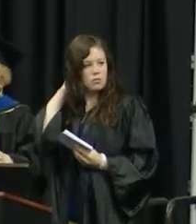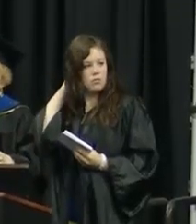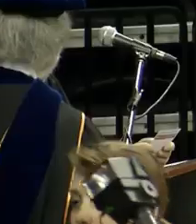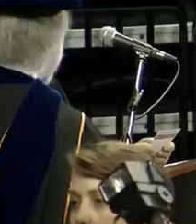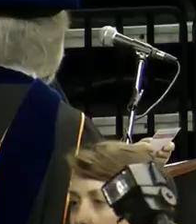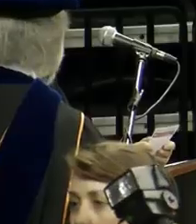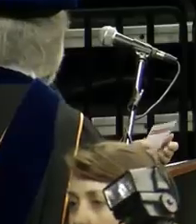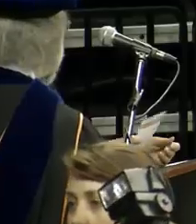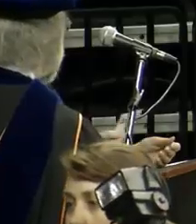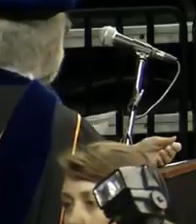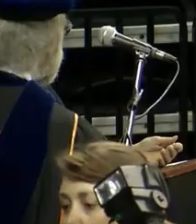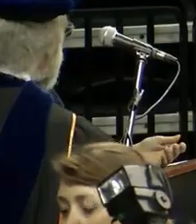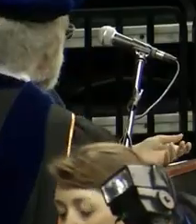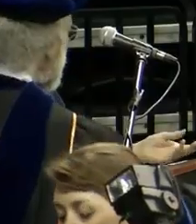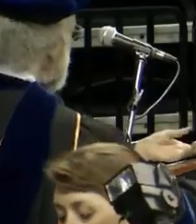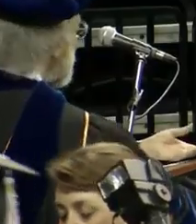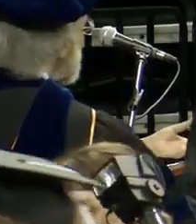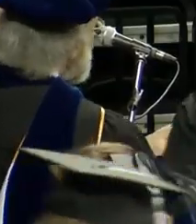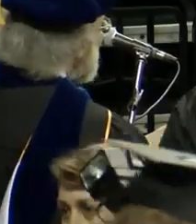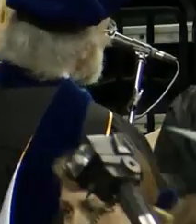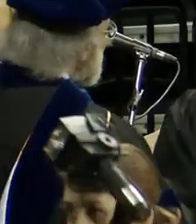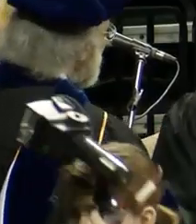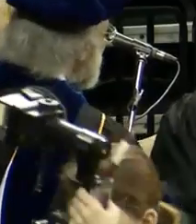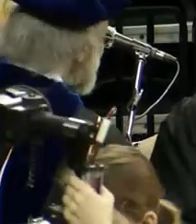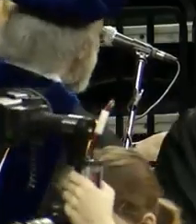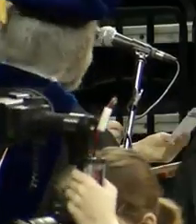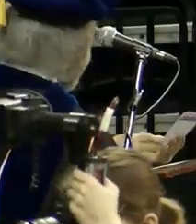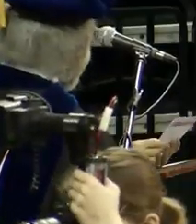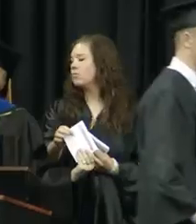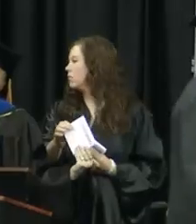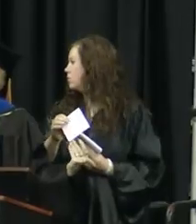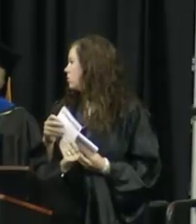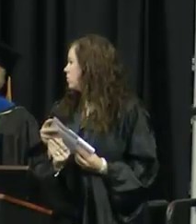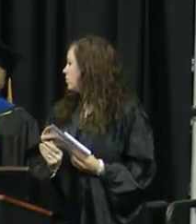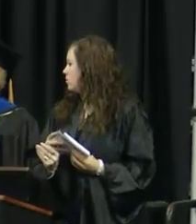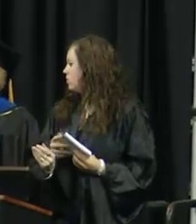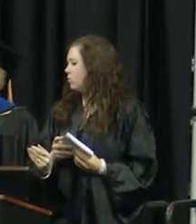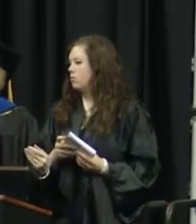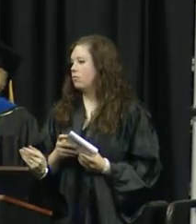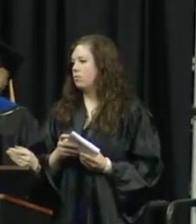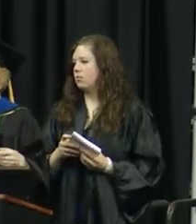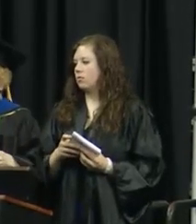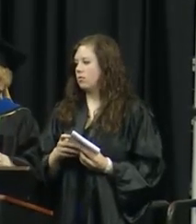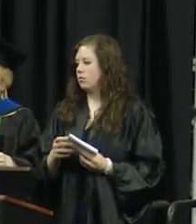Ryan Vandazon. Jordan King.